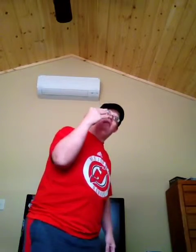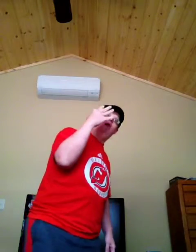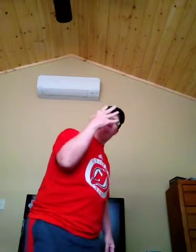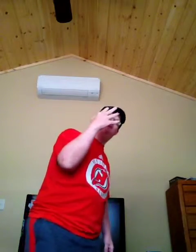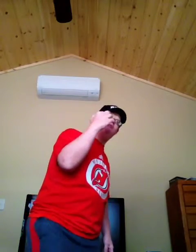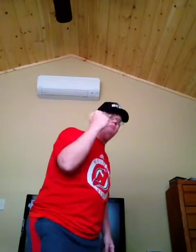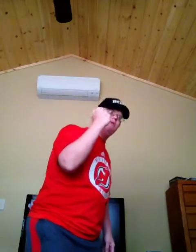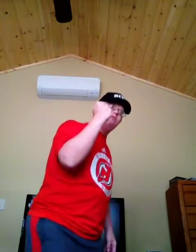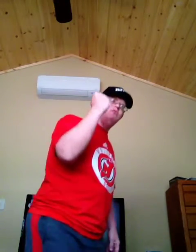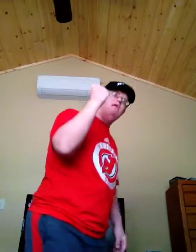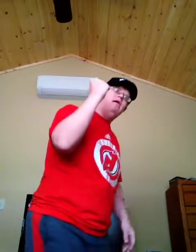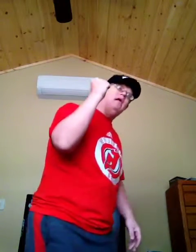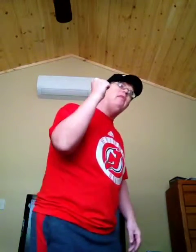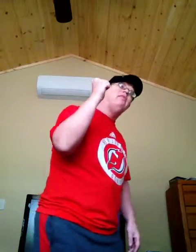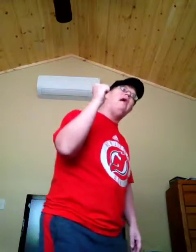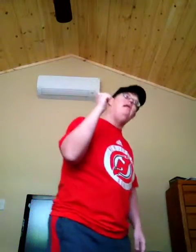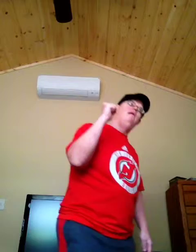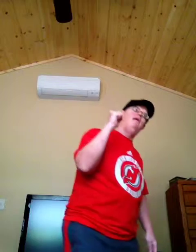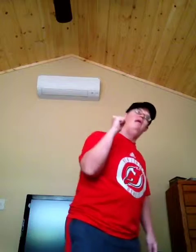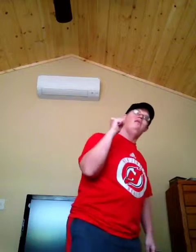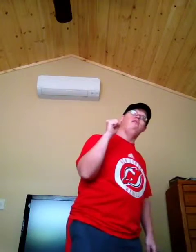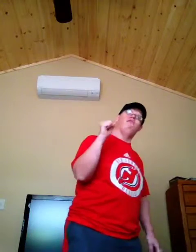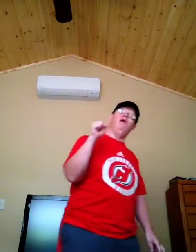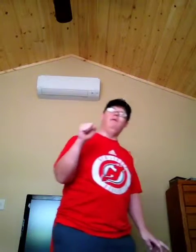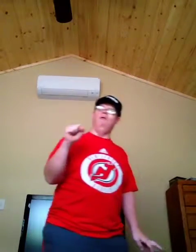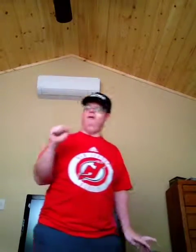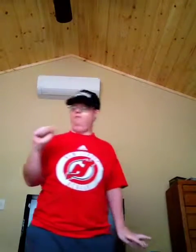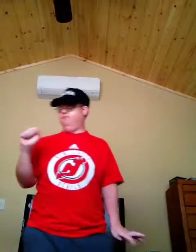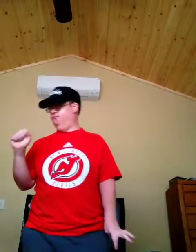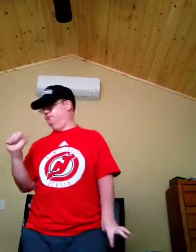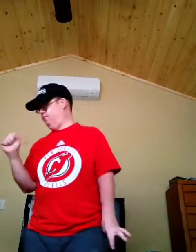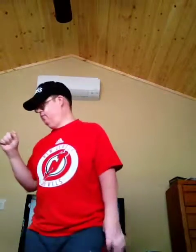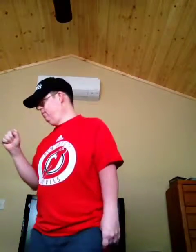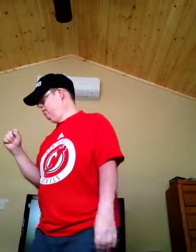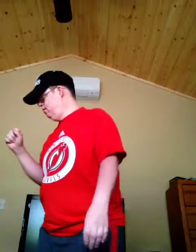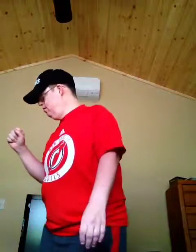That would be five beers. And then here's the funny part.